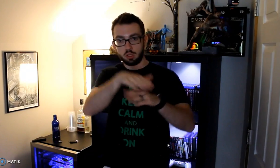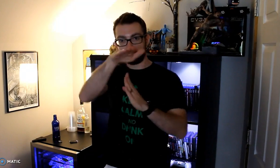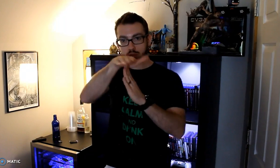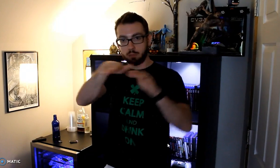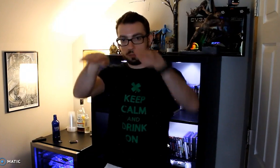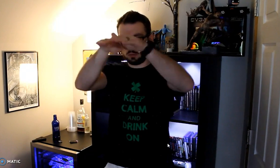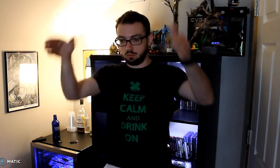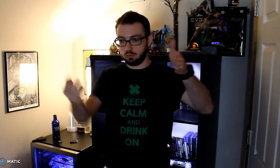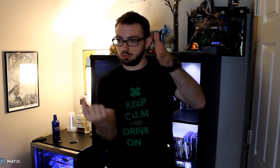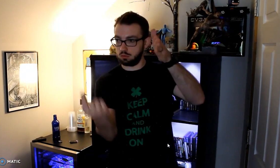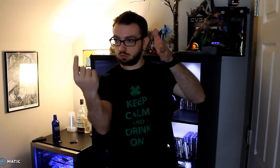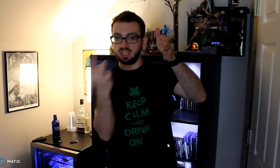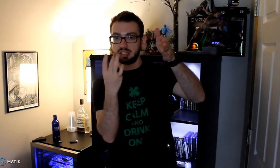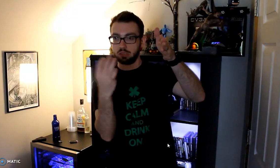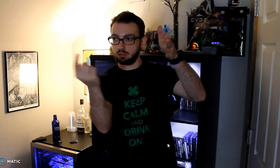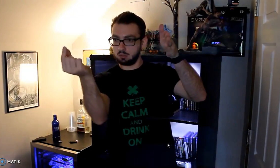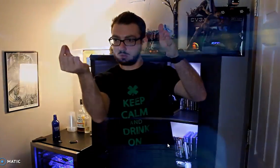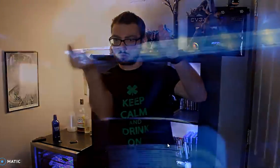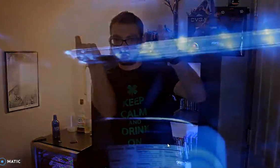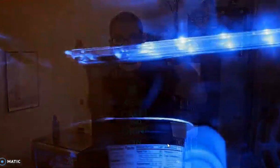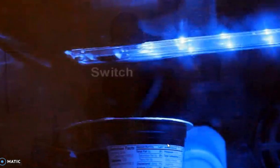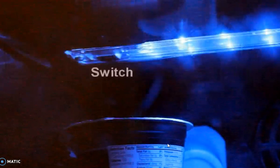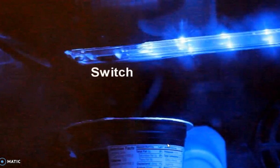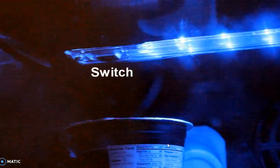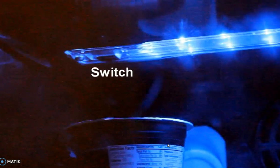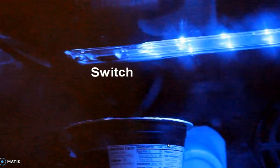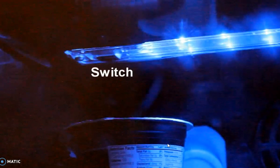or if you have a switch at the top, the light should come on.